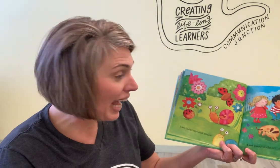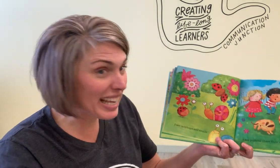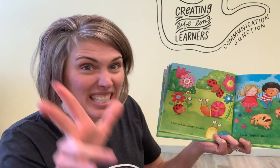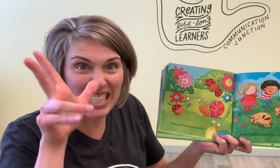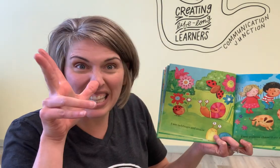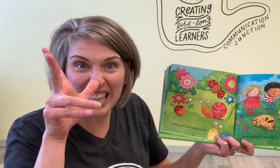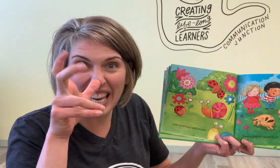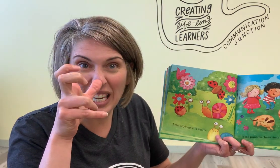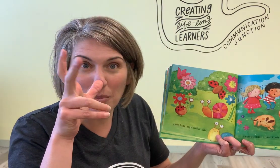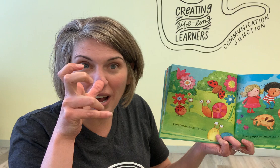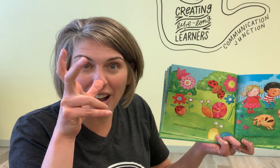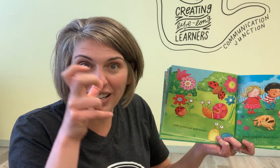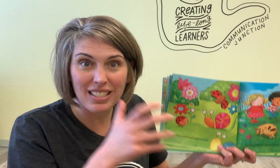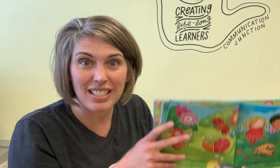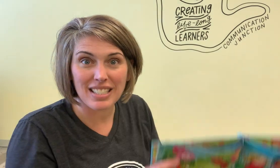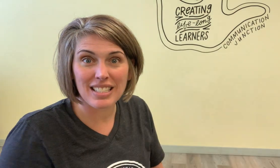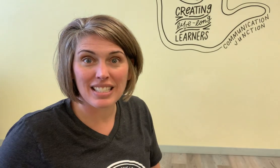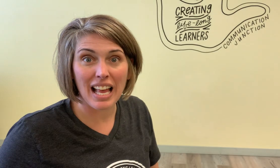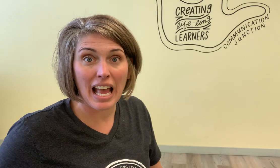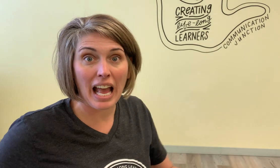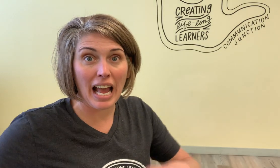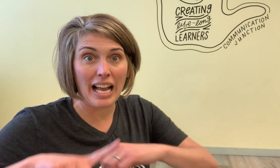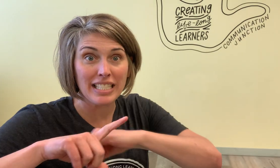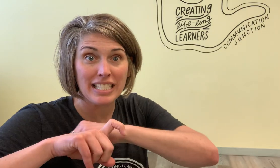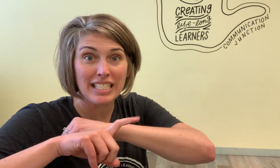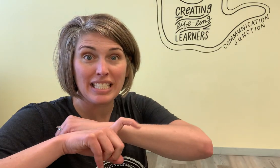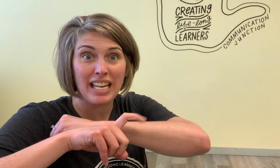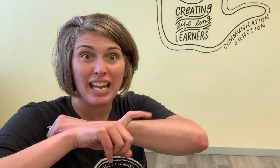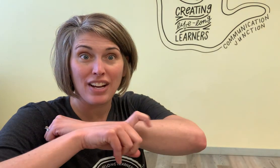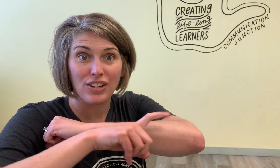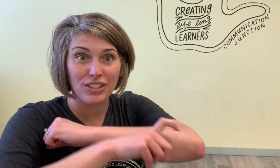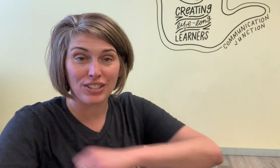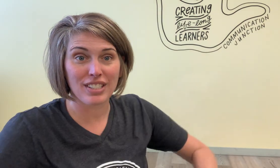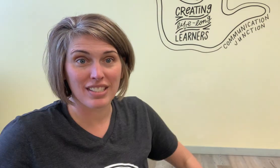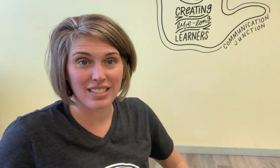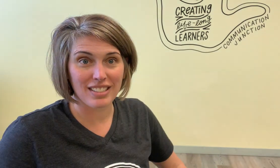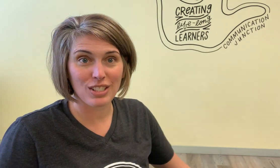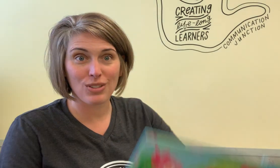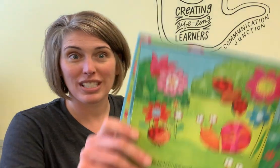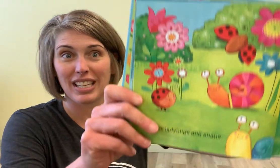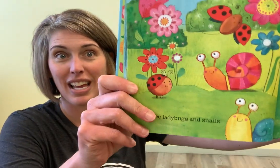I see ladybugs and snails. Do you see them?